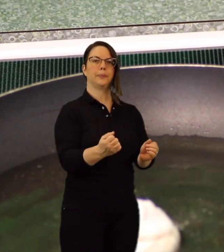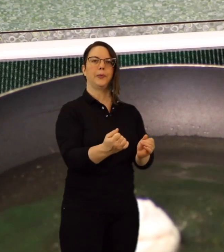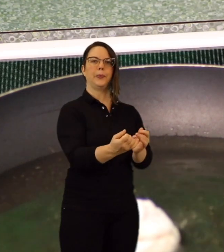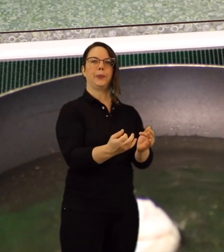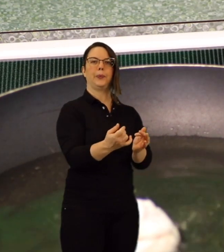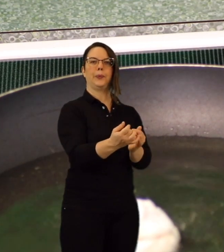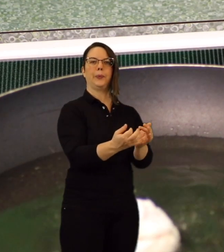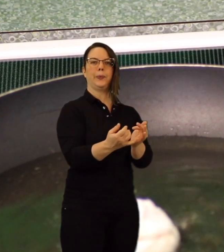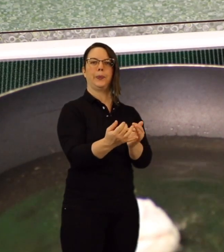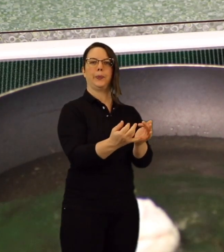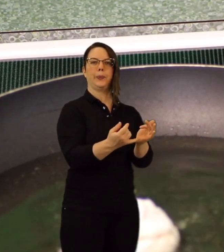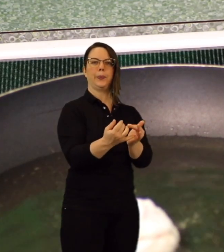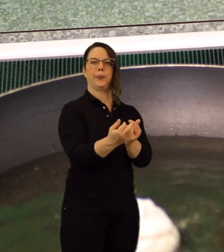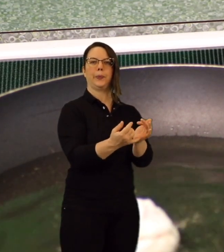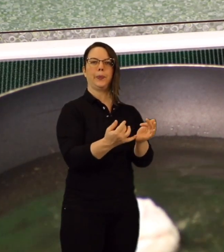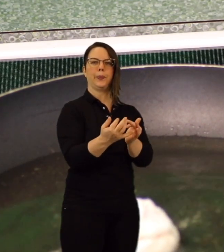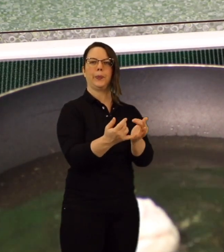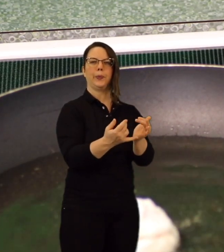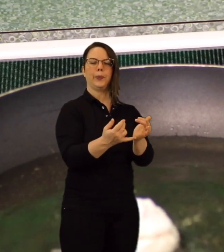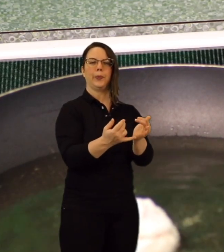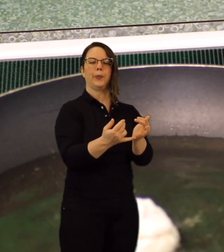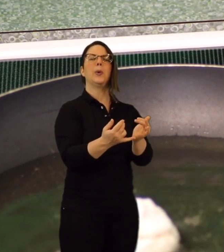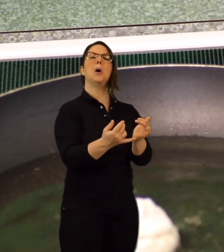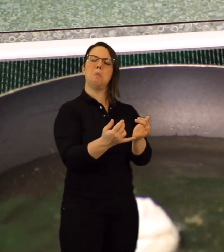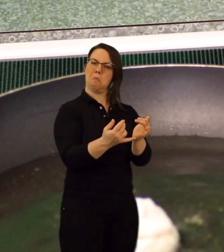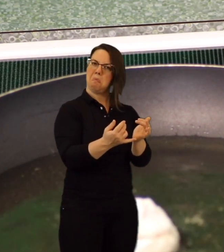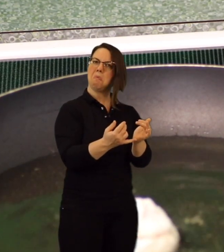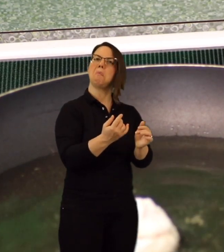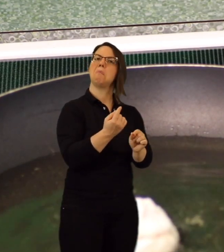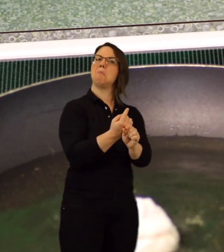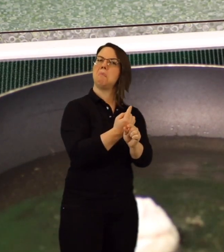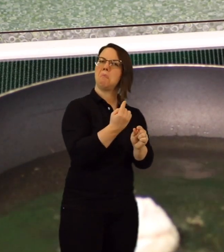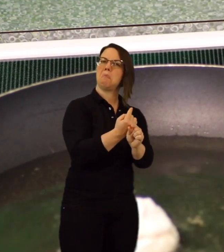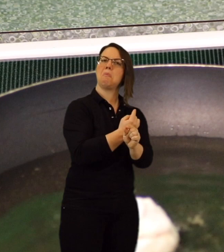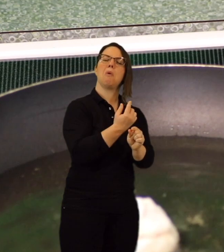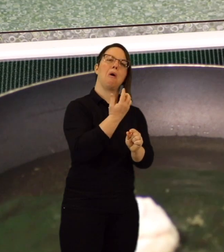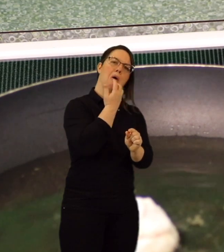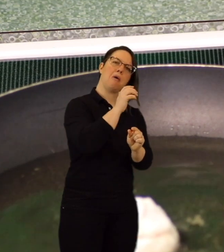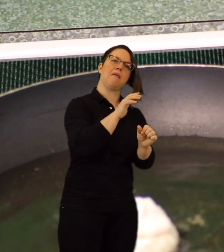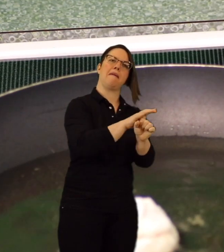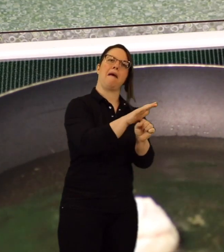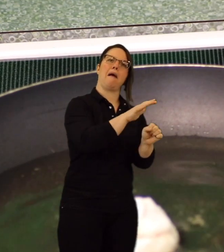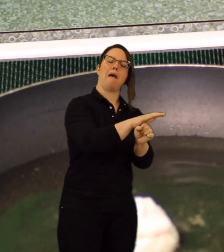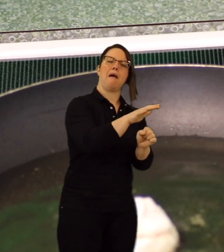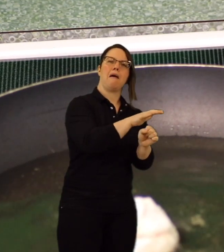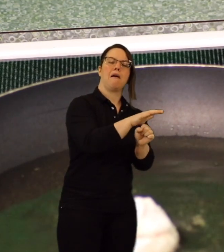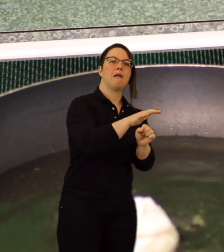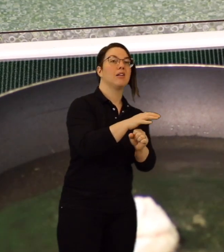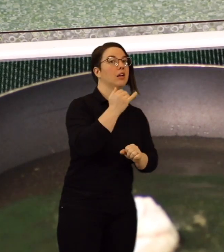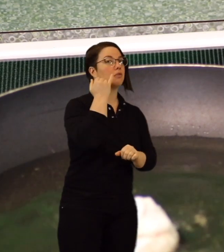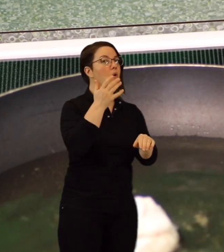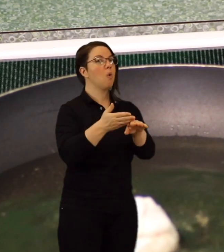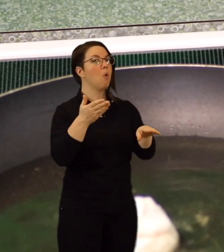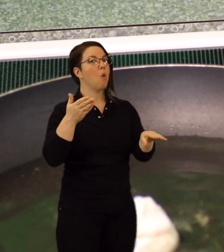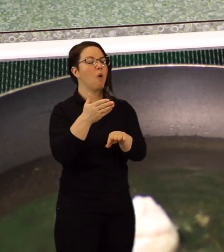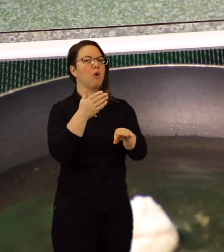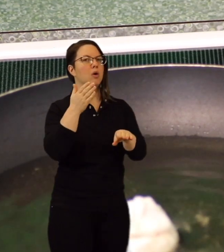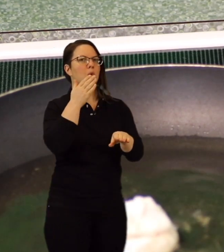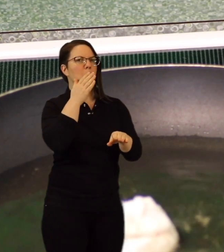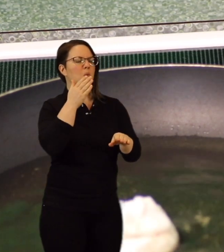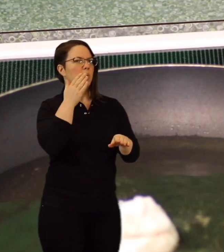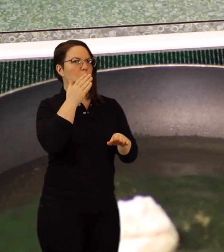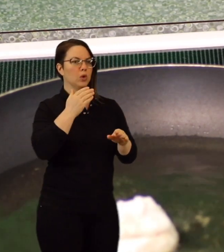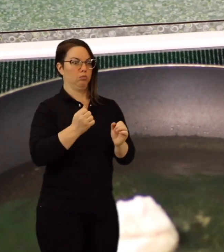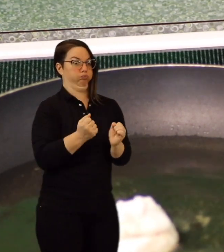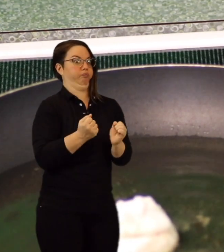hot enough, but it's not bubbling way too much. If it were too hot, it would just continuously keep going,